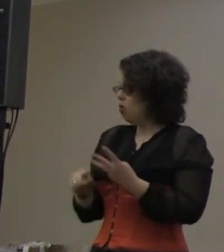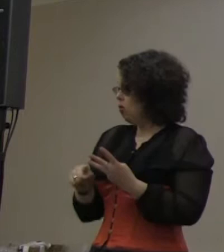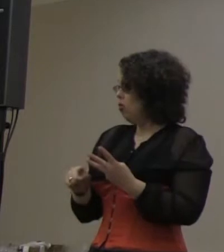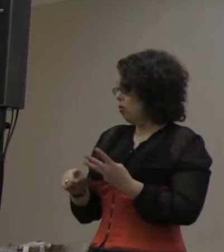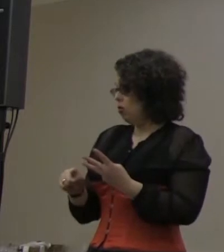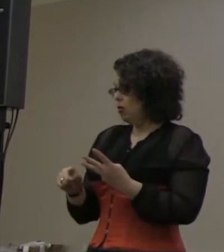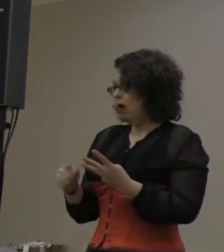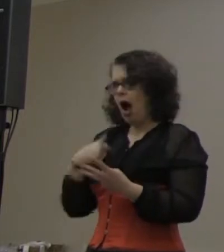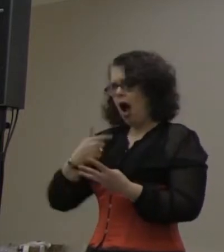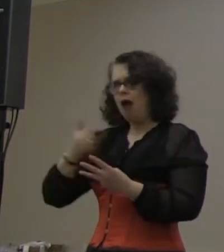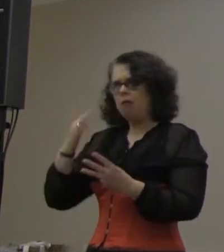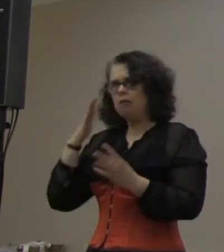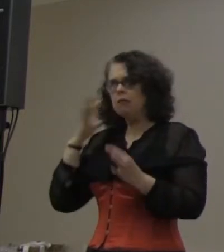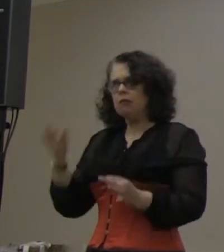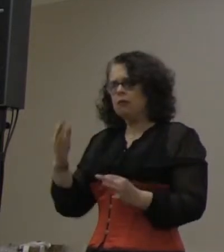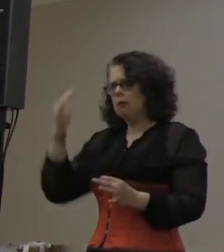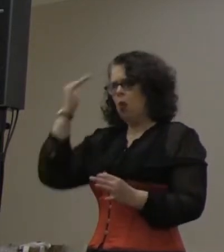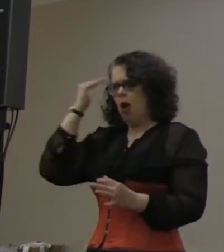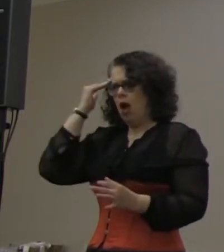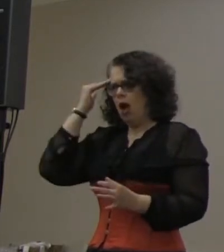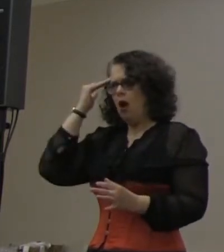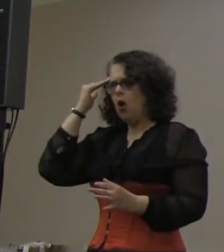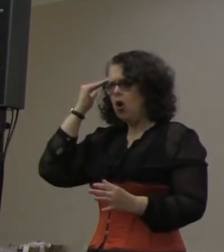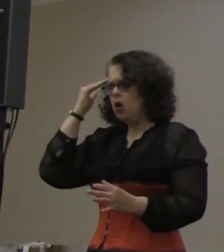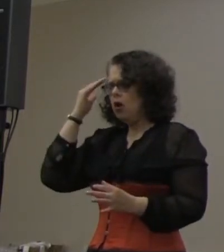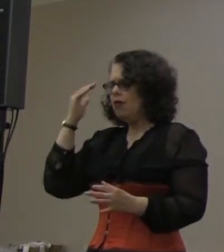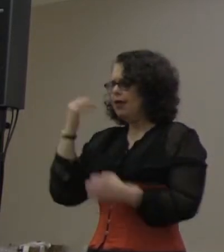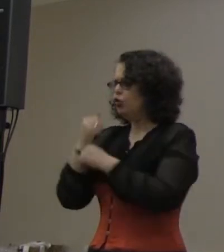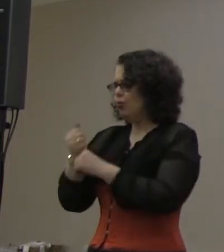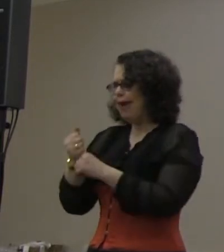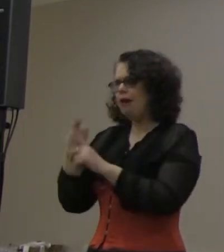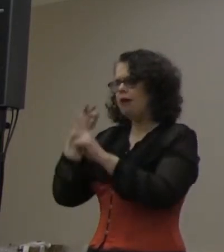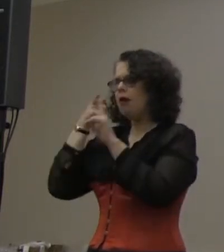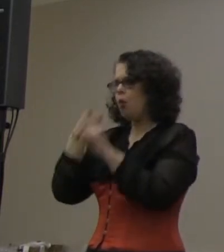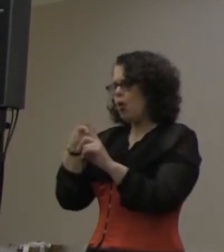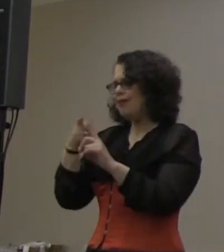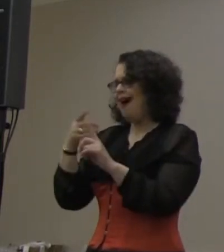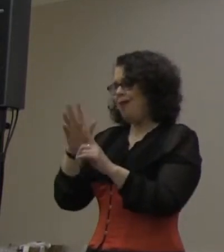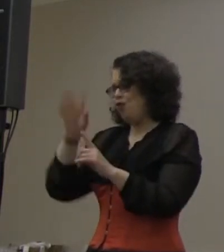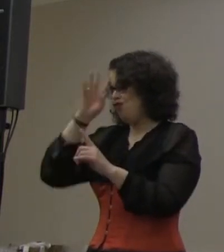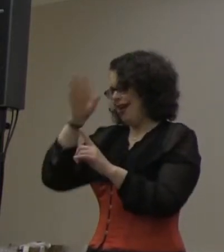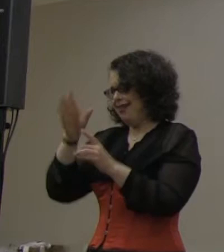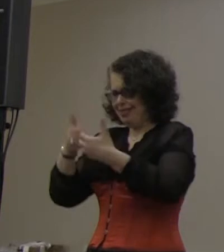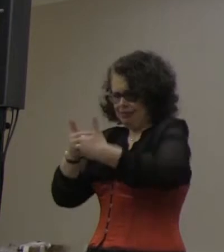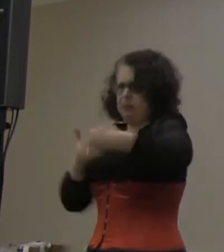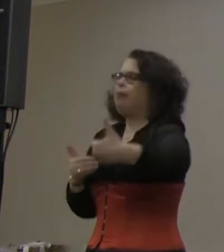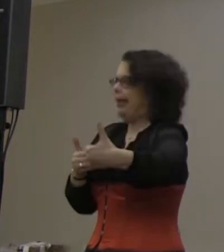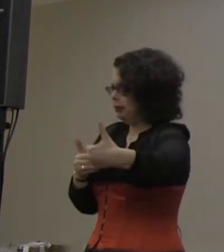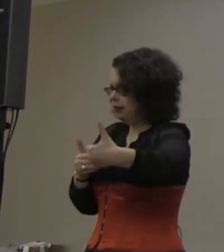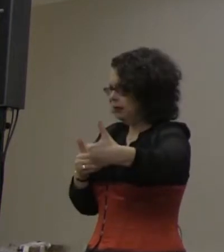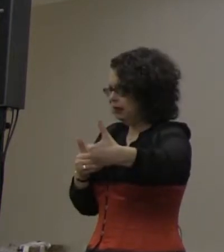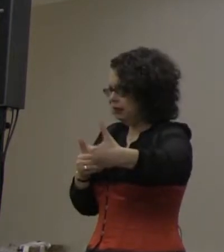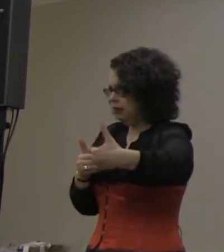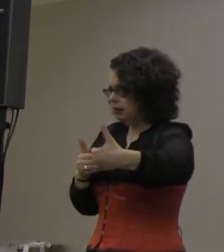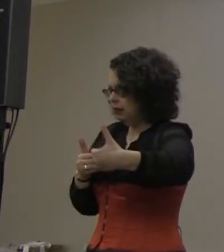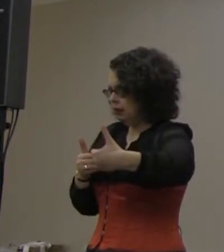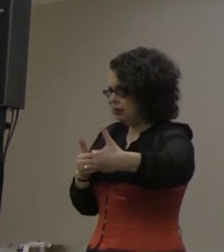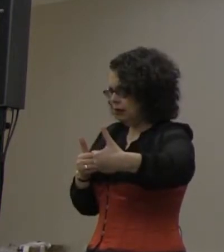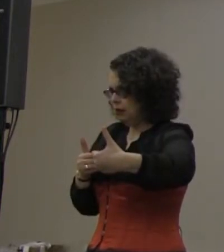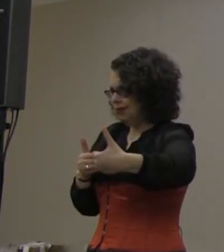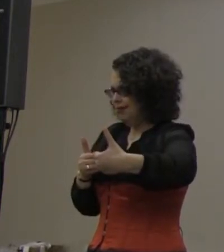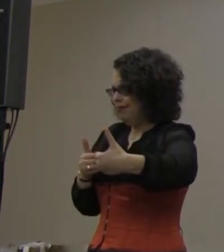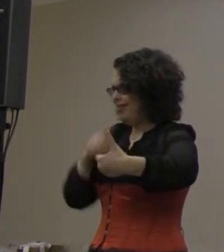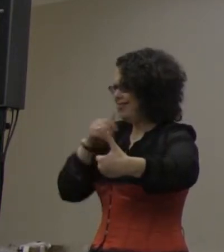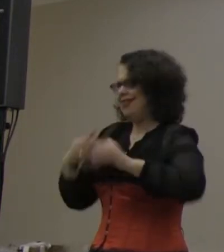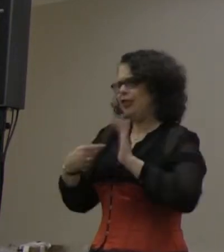I'm acutely aware that to drive home some points, I'm creating a dichotomy that doesn't necessarily